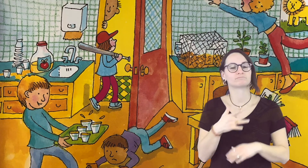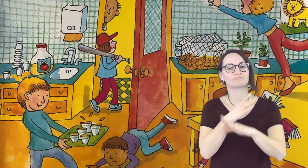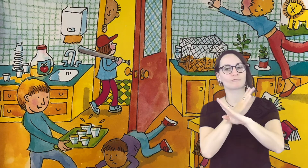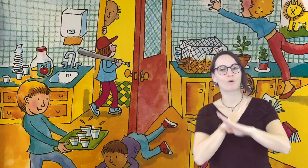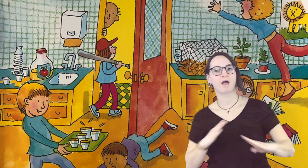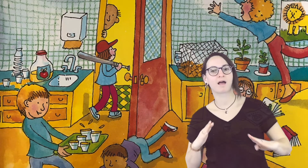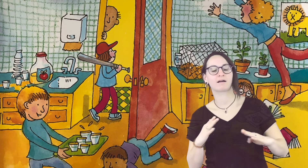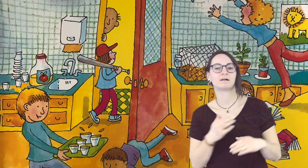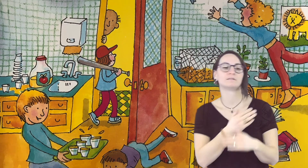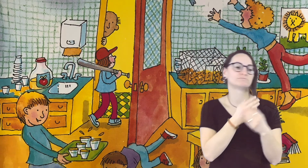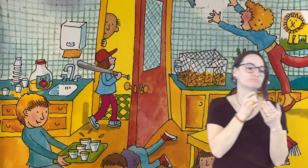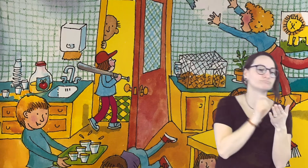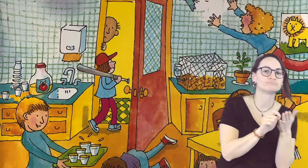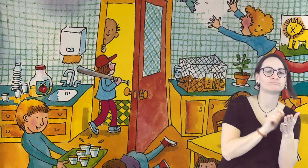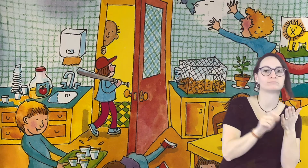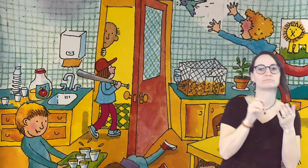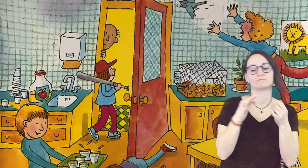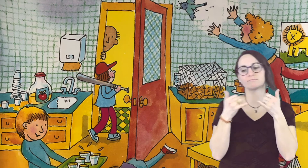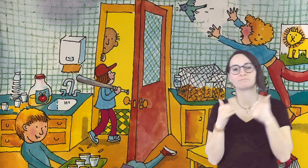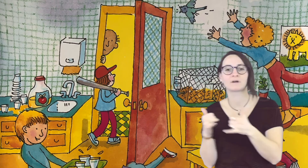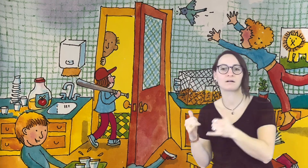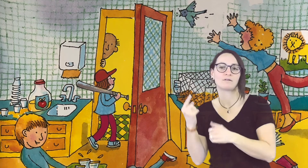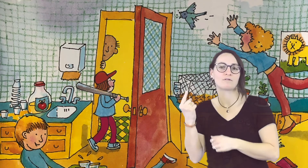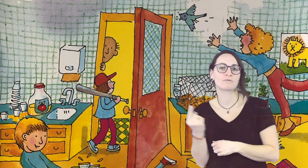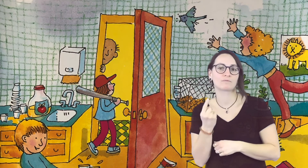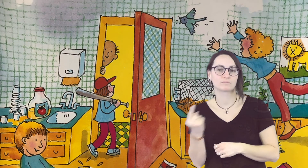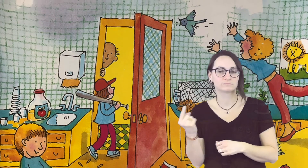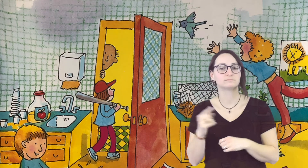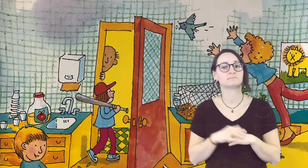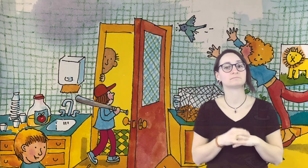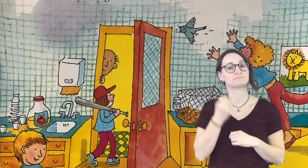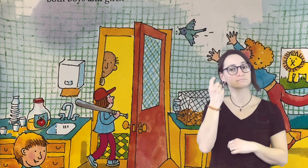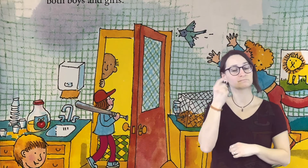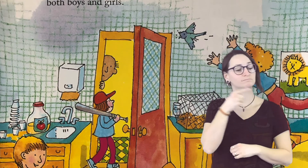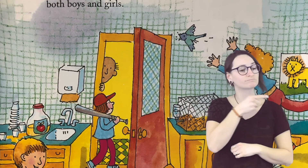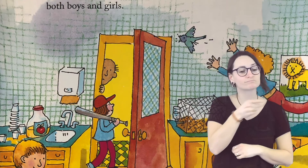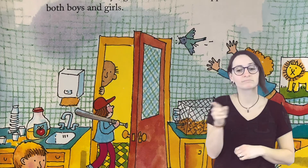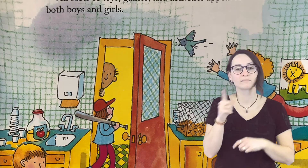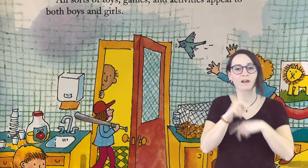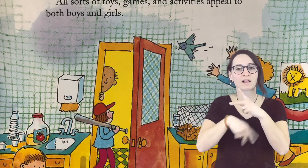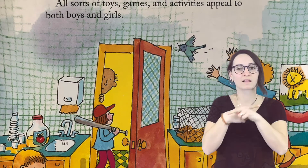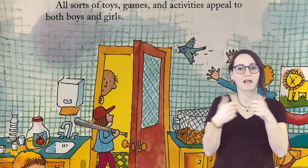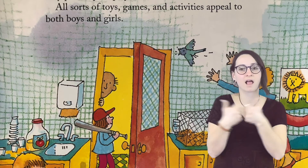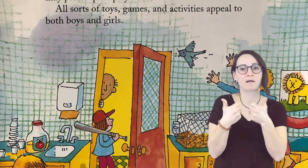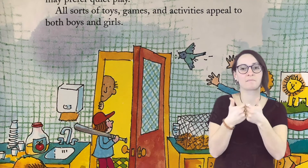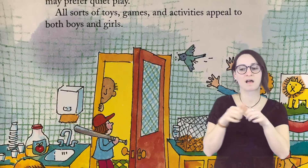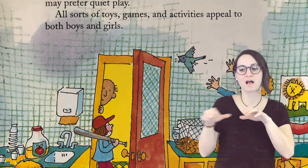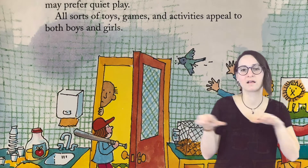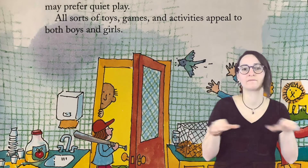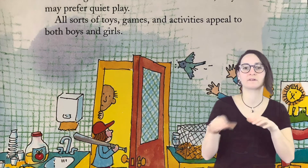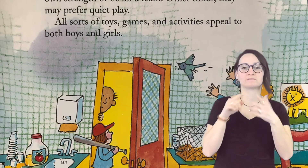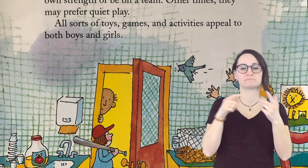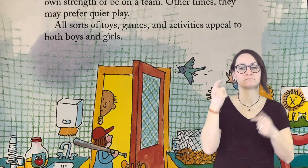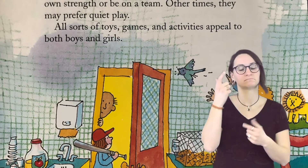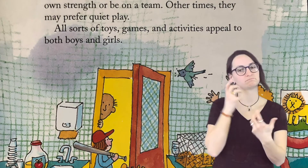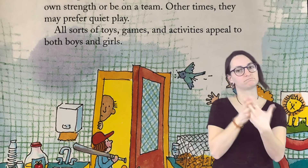times they may prefer quiet play. All sorts of toys, games, and activities appeal to